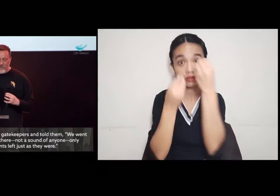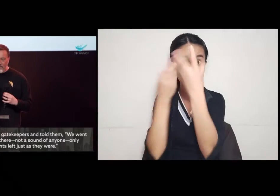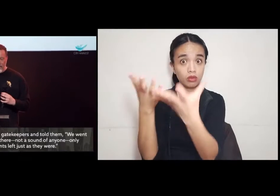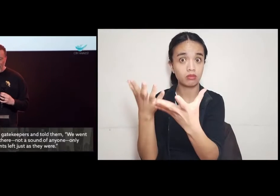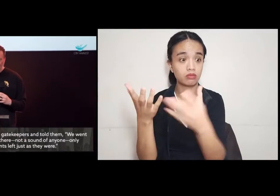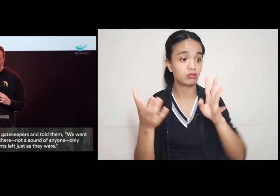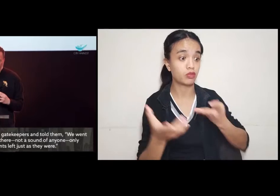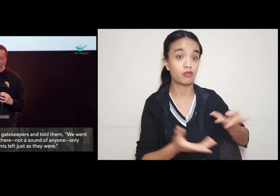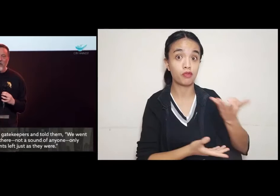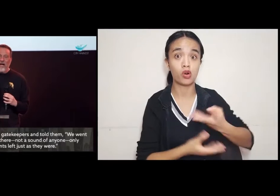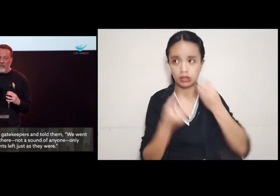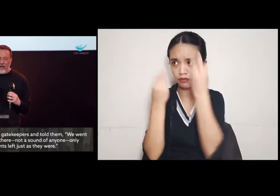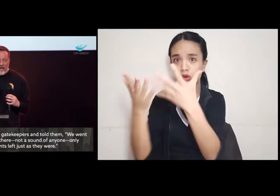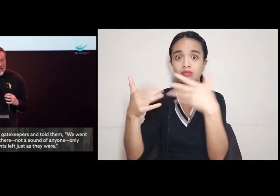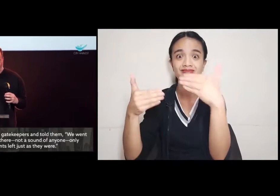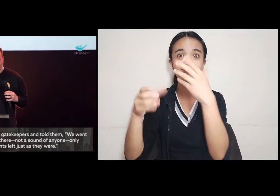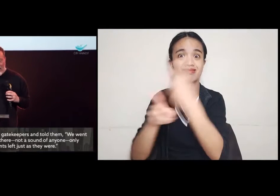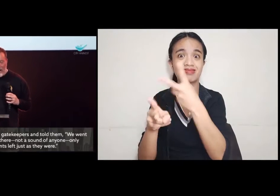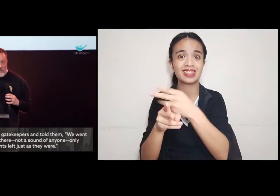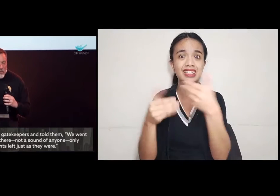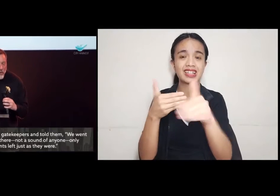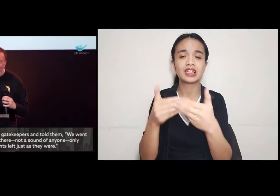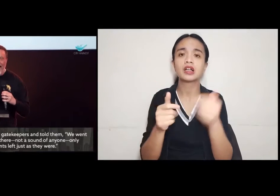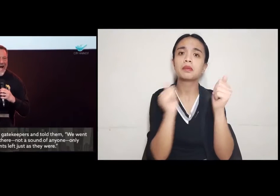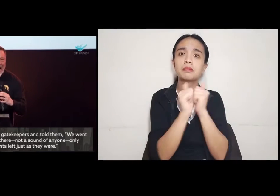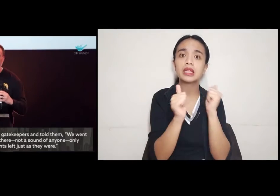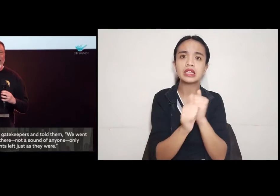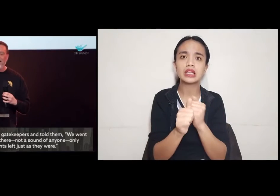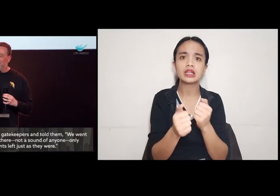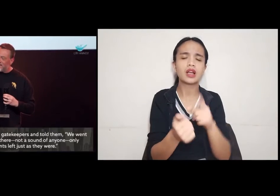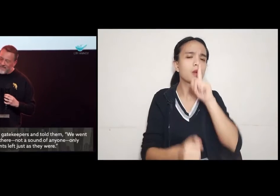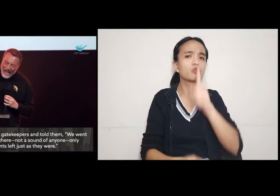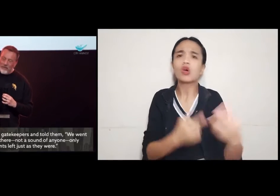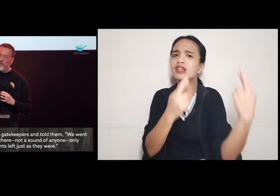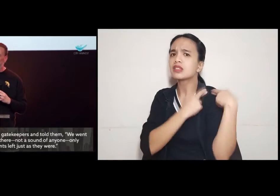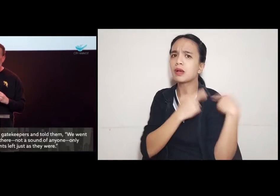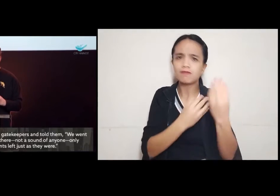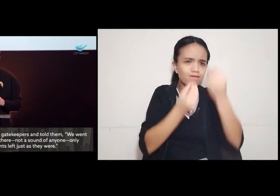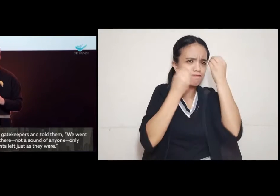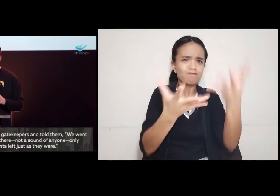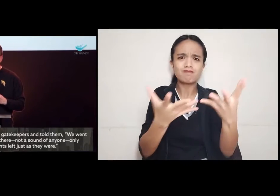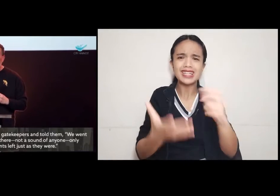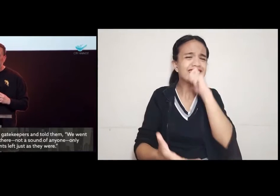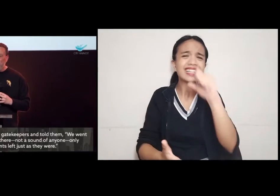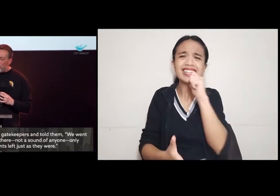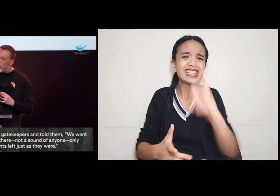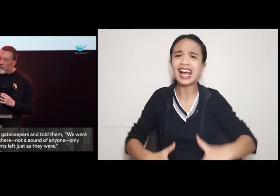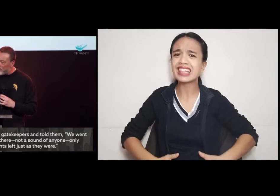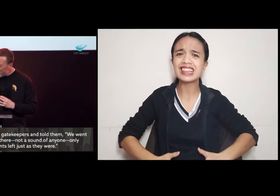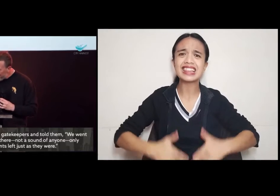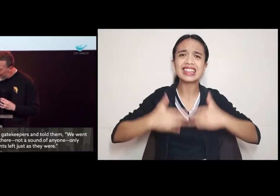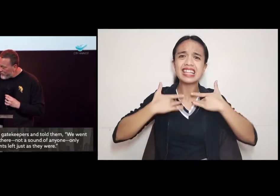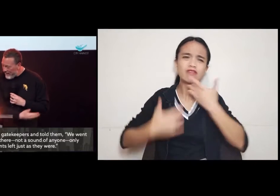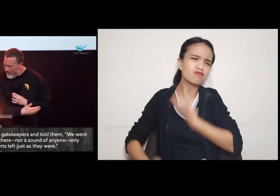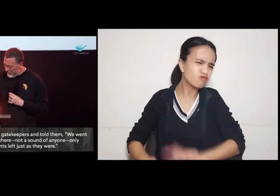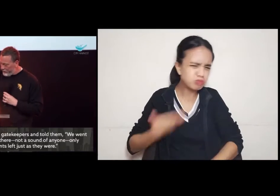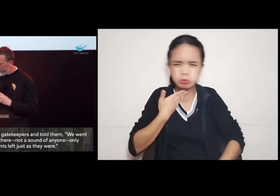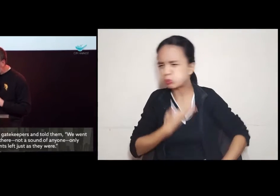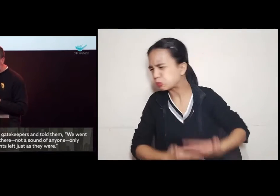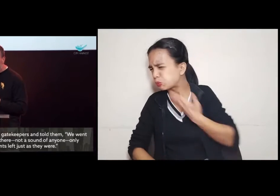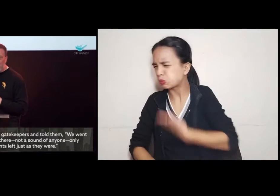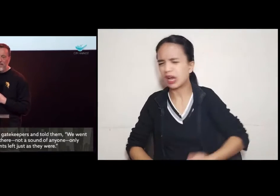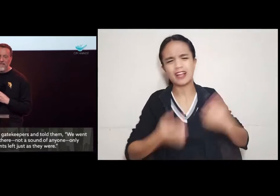wealth, and we are morally obligated to tell you that you don't have to live in